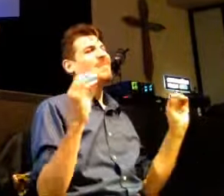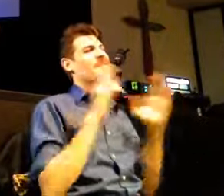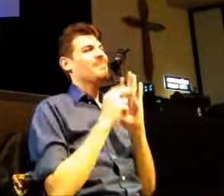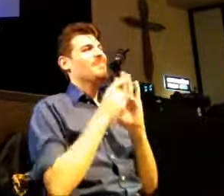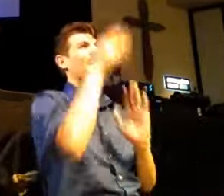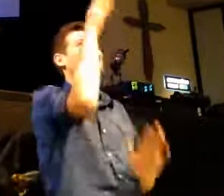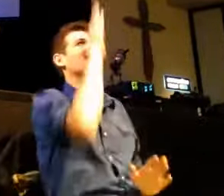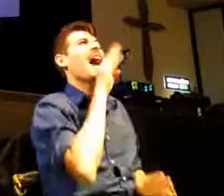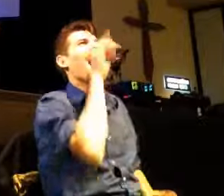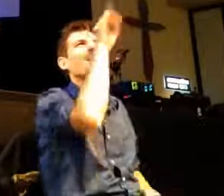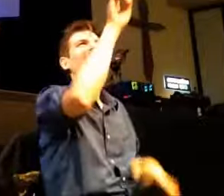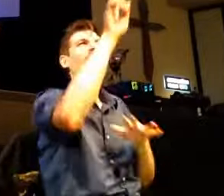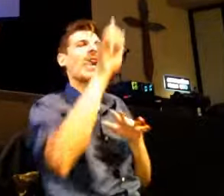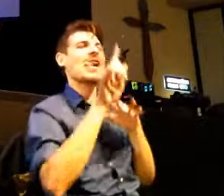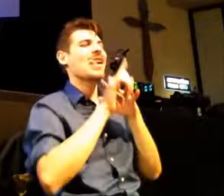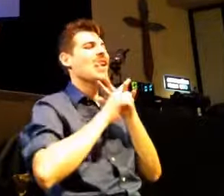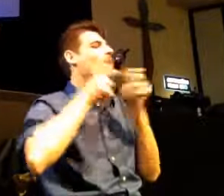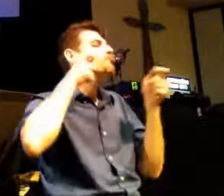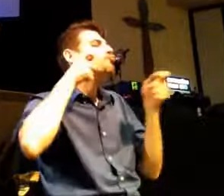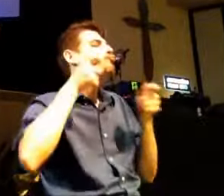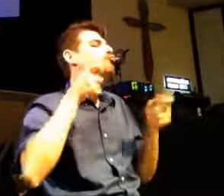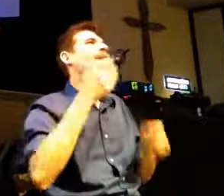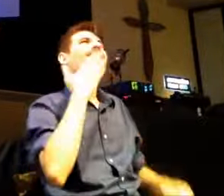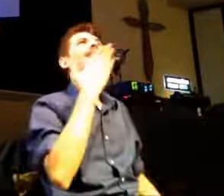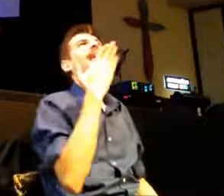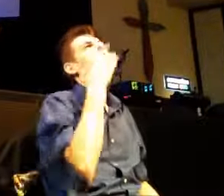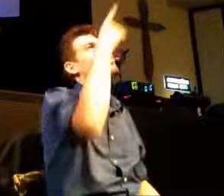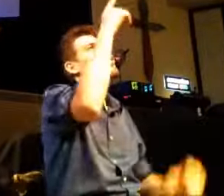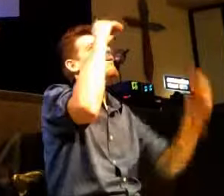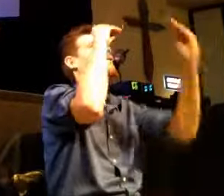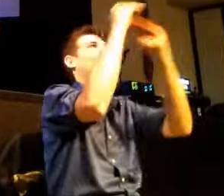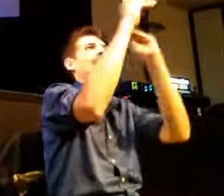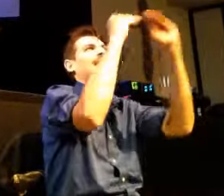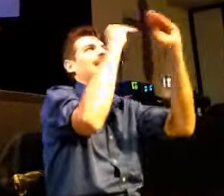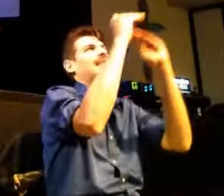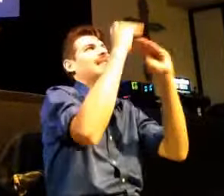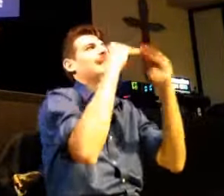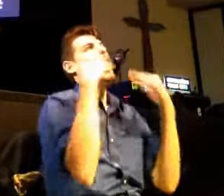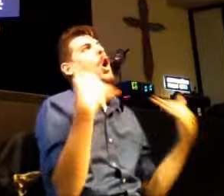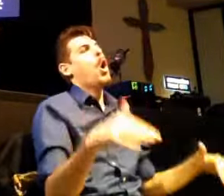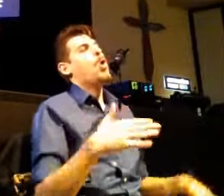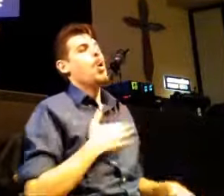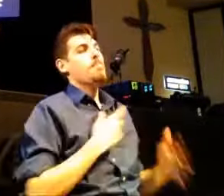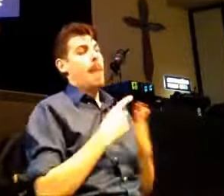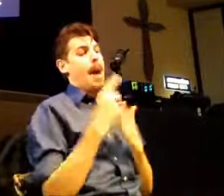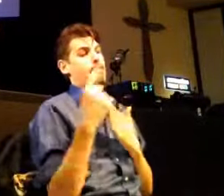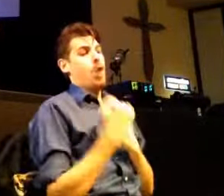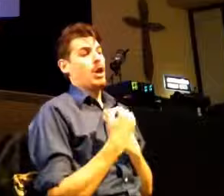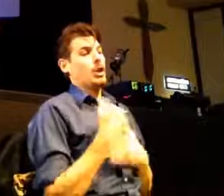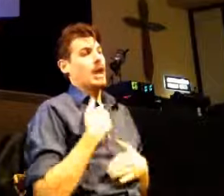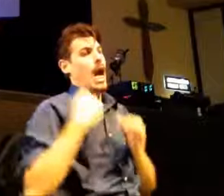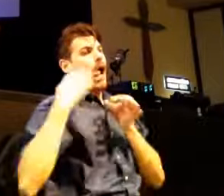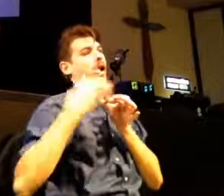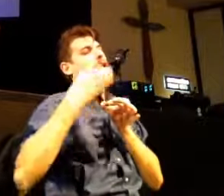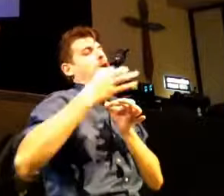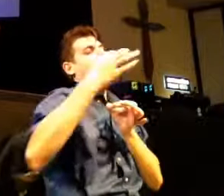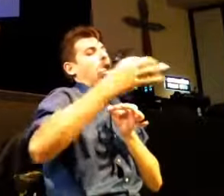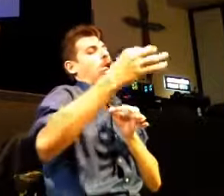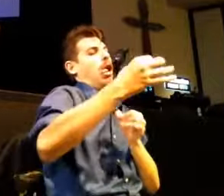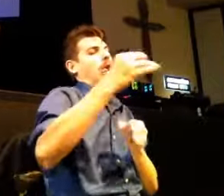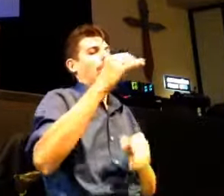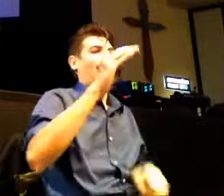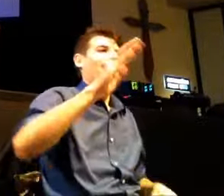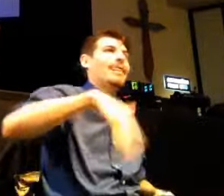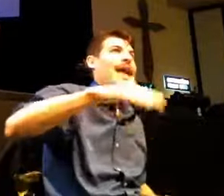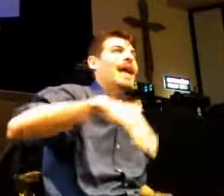My job, my boss changed his mind about the deadline on that project. Or, the